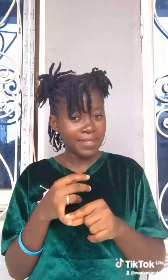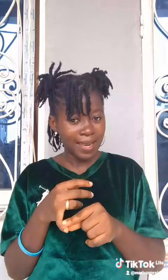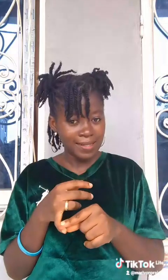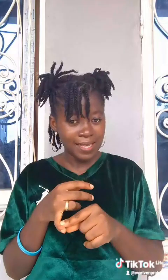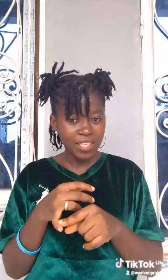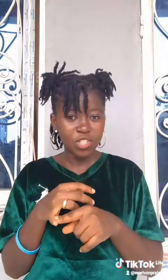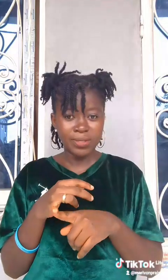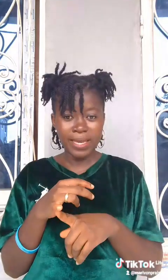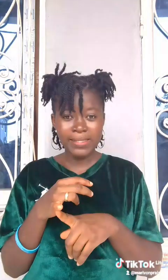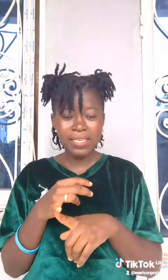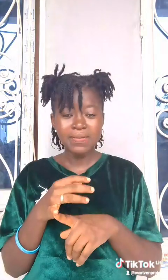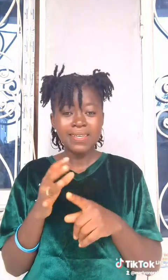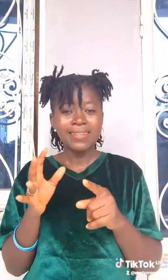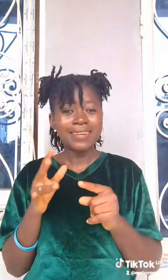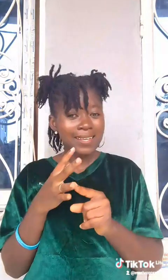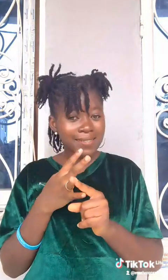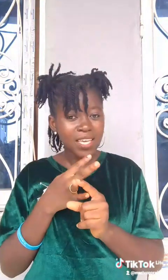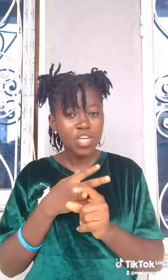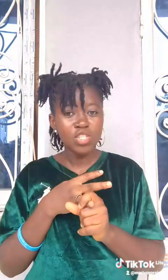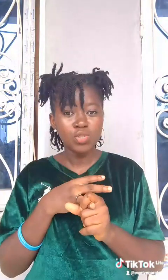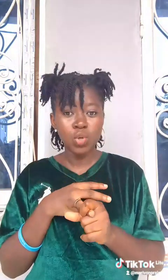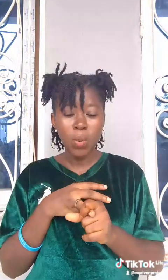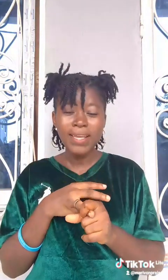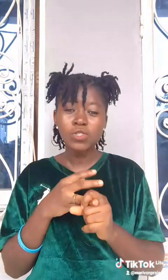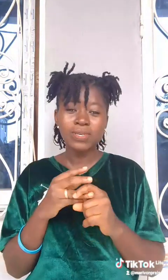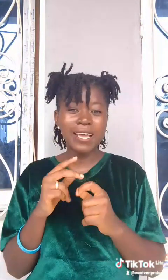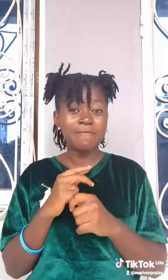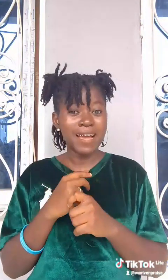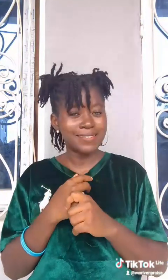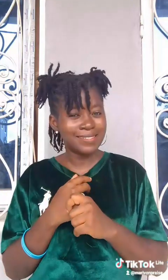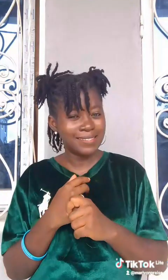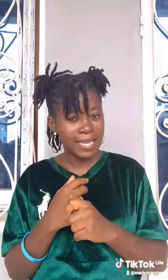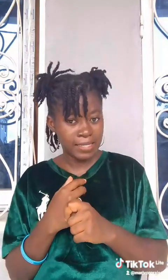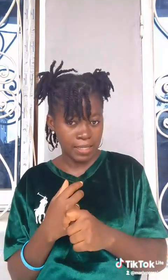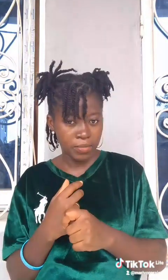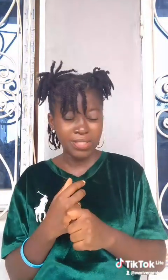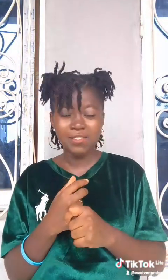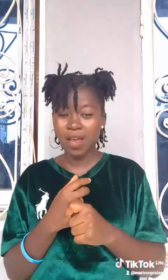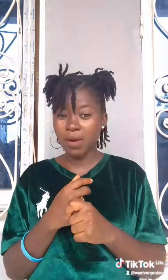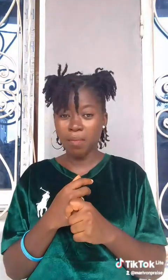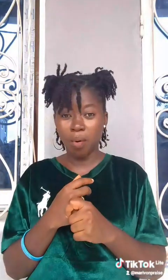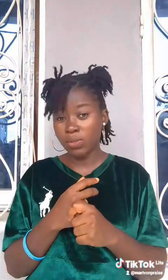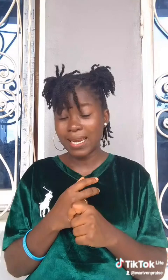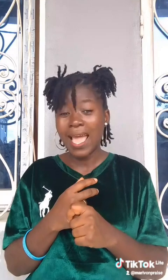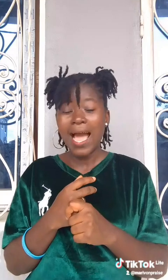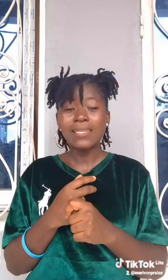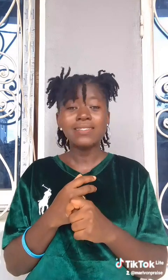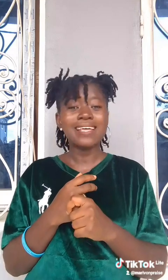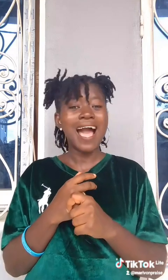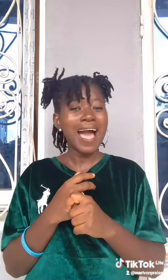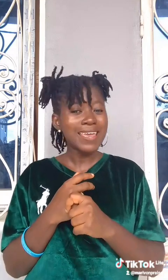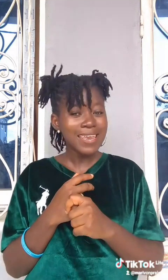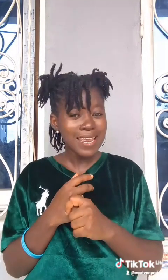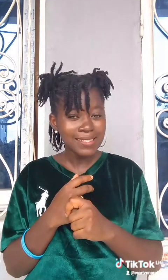being tested, you're negative, the next thing you need to do is to get vaccinated. which is very important. And this is the highest